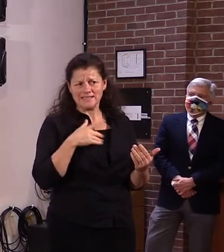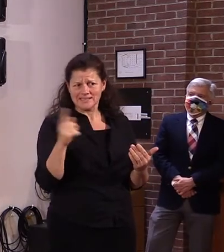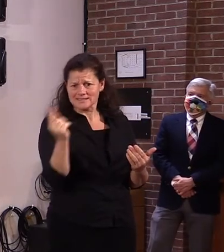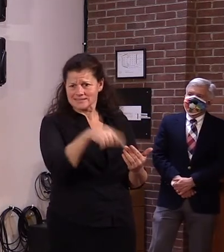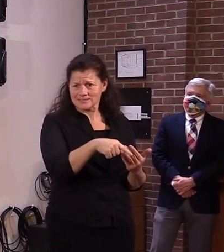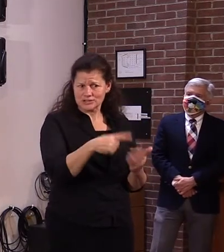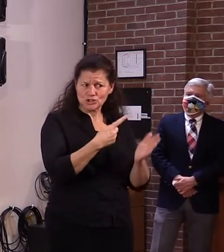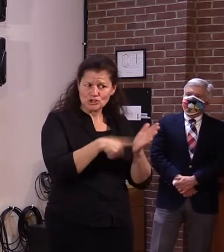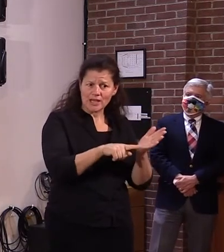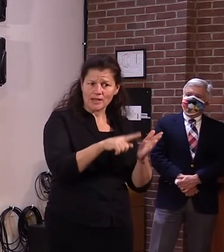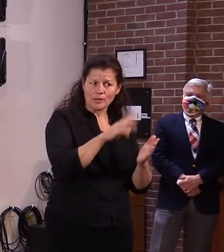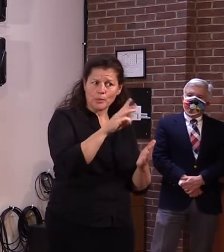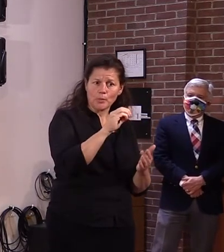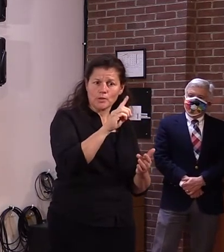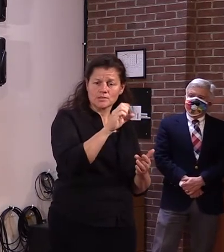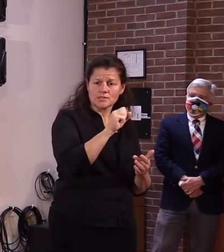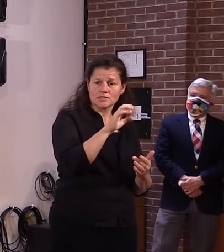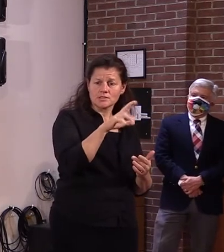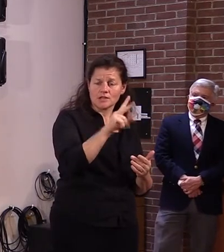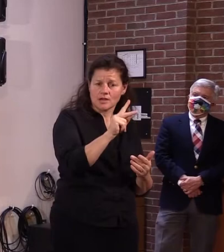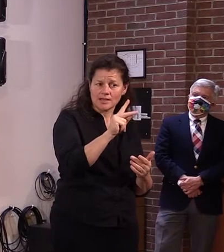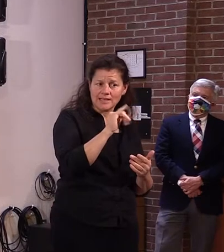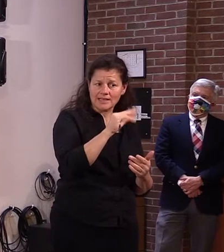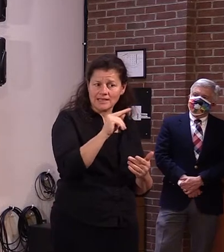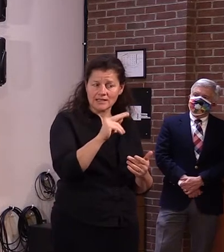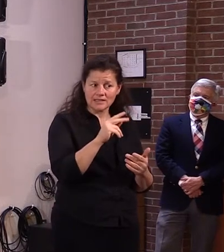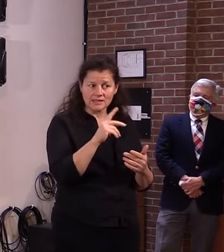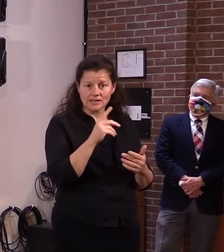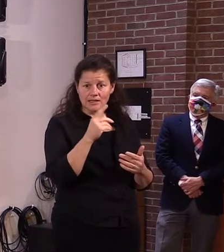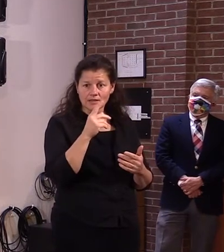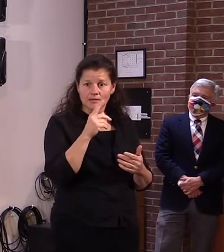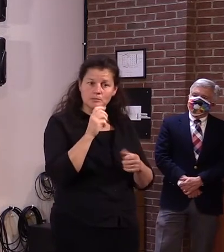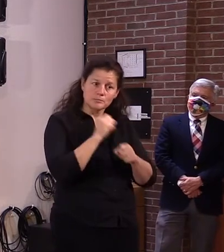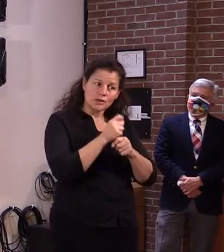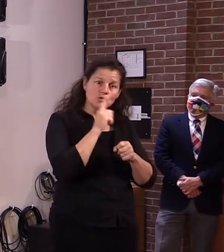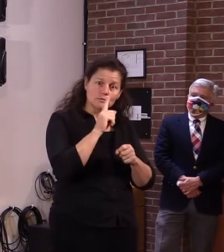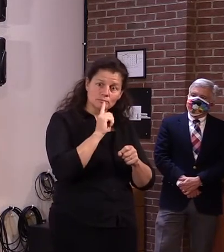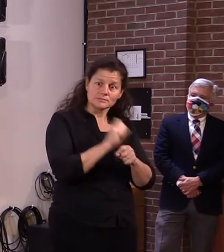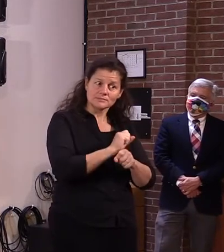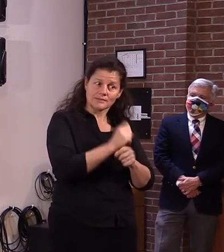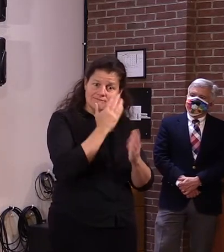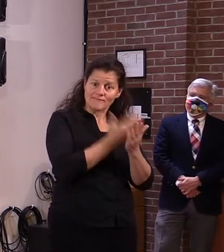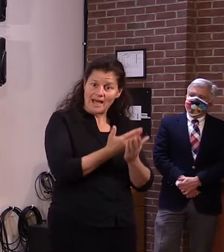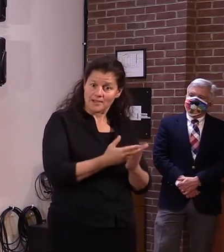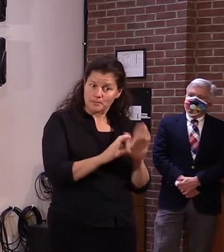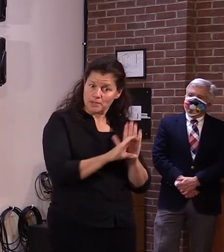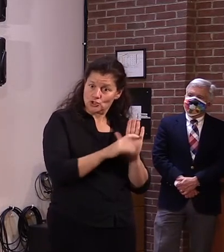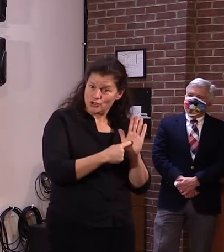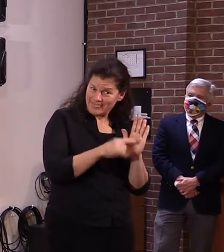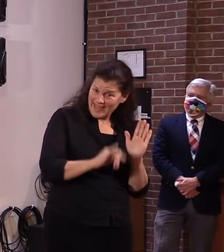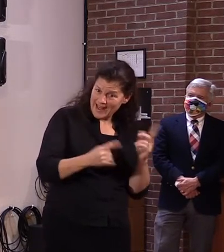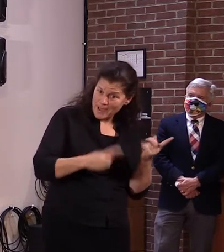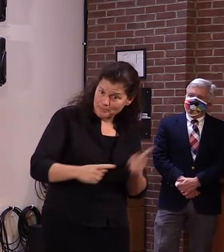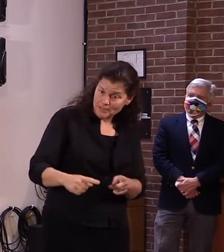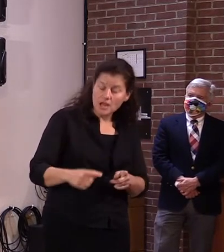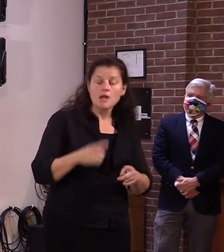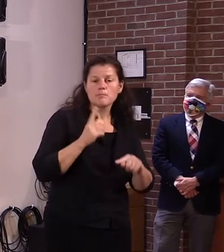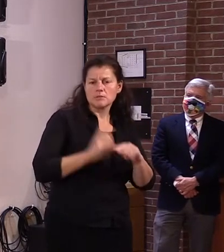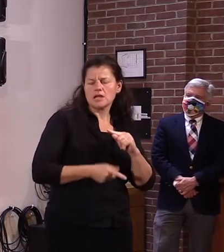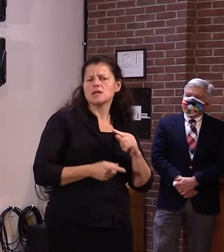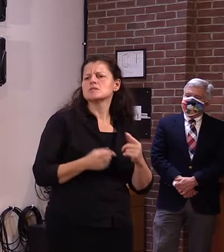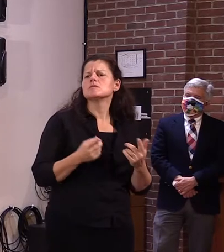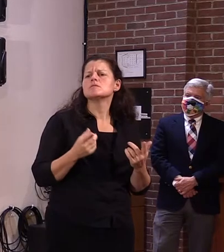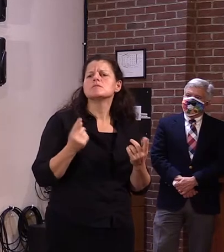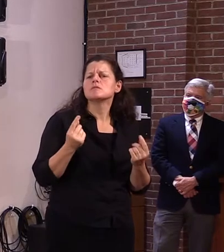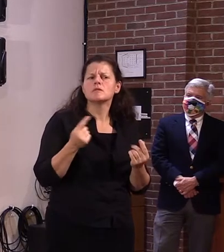was taken, to see if we could come to make sure that it was valid, first of all, and then and find out what